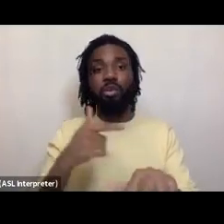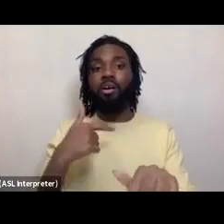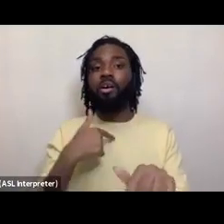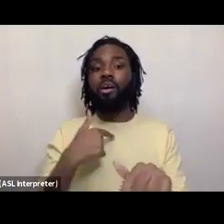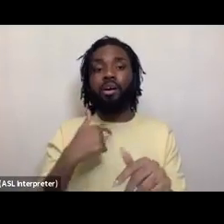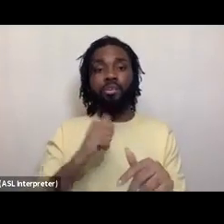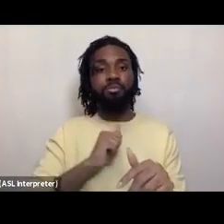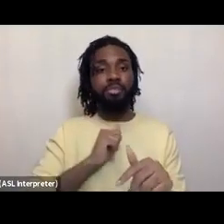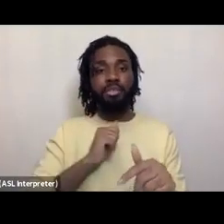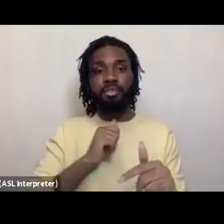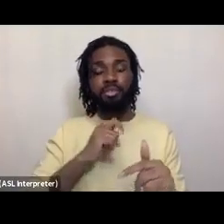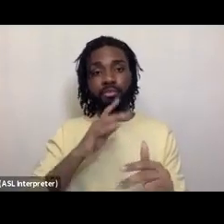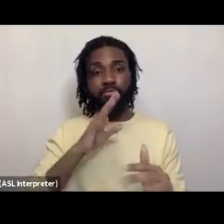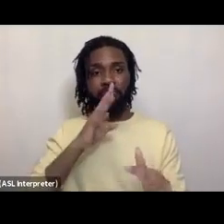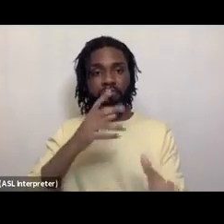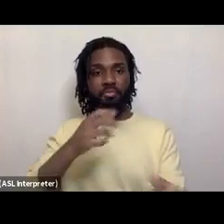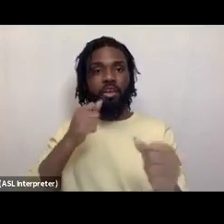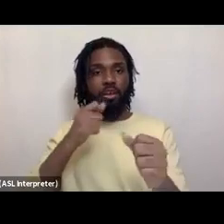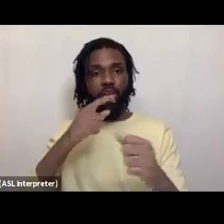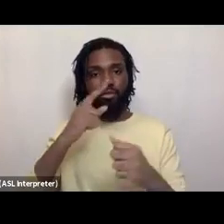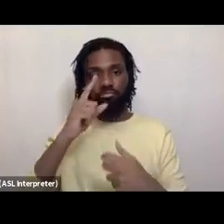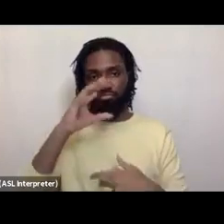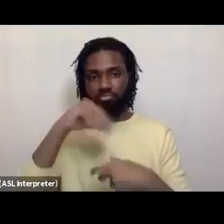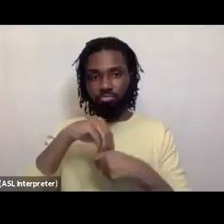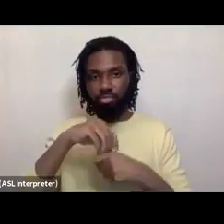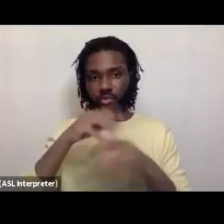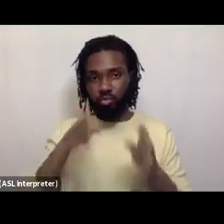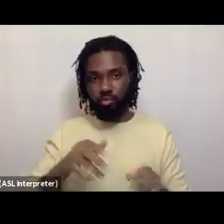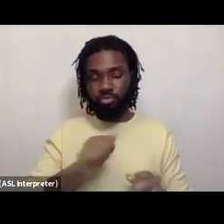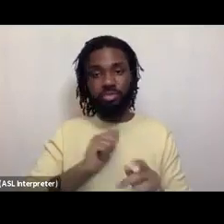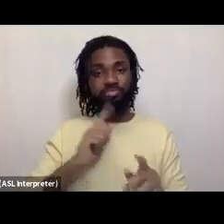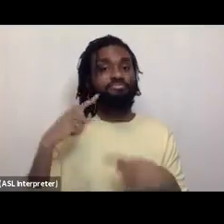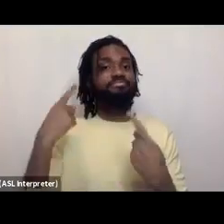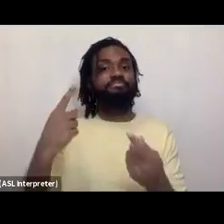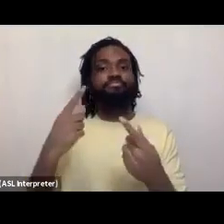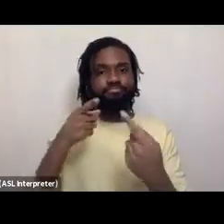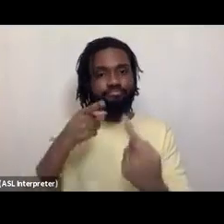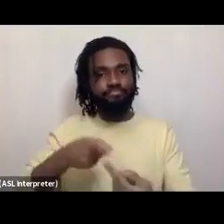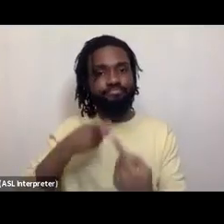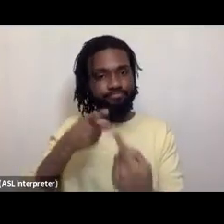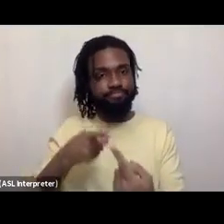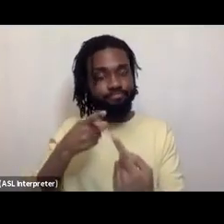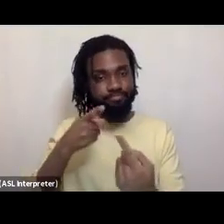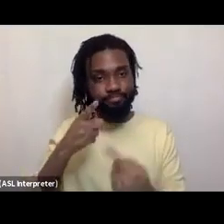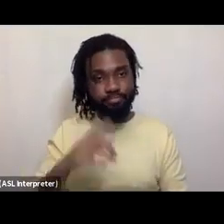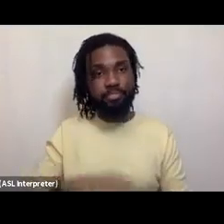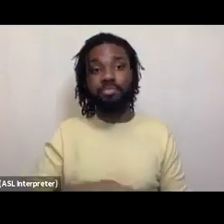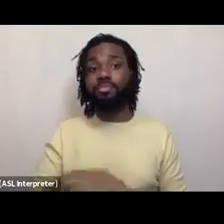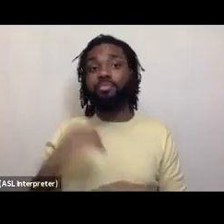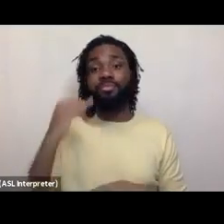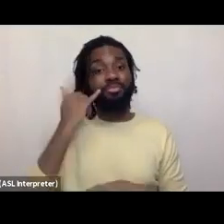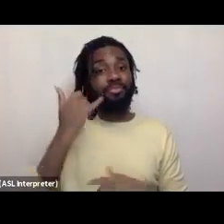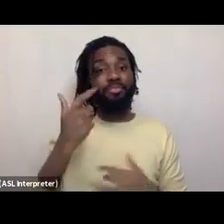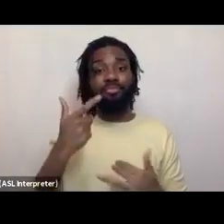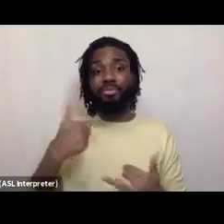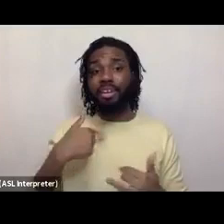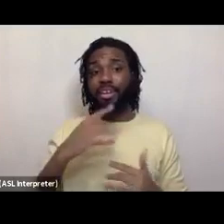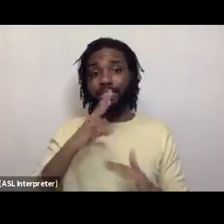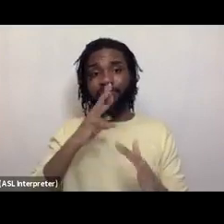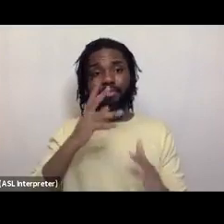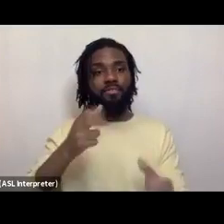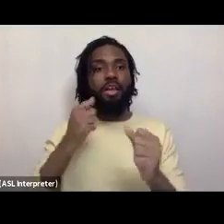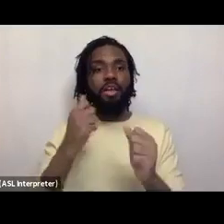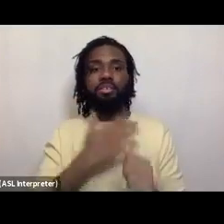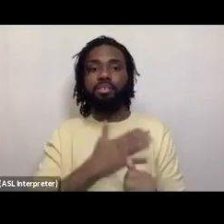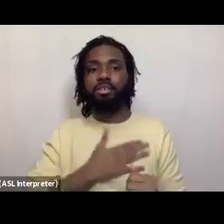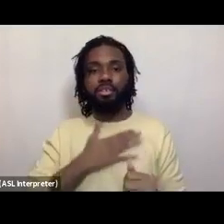autistic, and that is a problem for me and has been my whole life. So if at any point I'm speaking too quickly, please